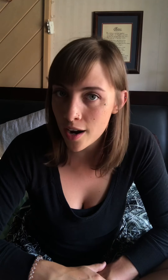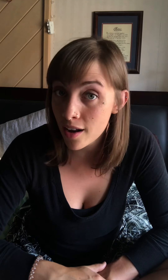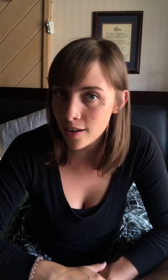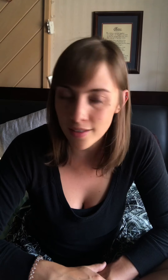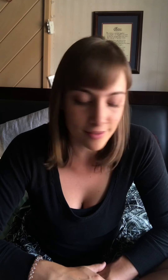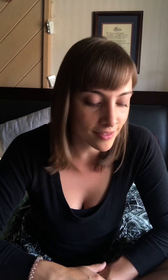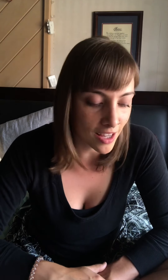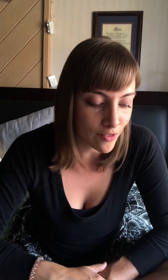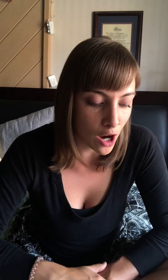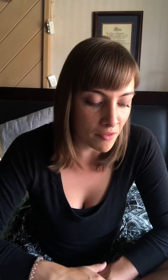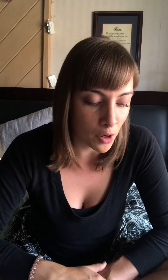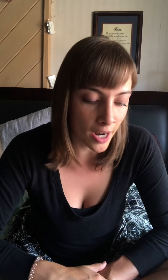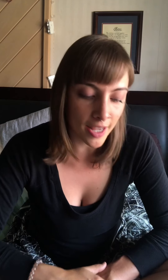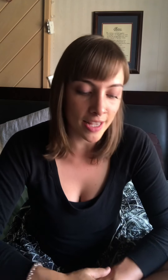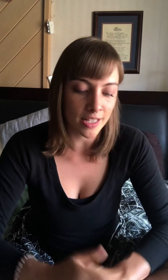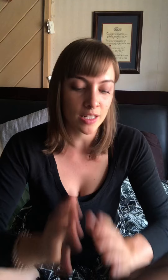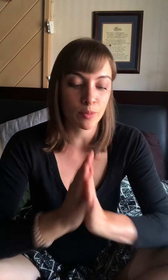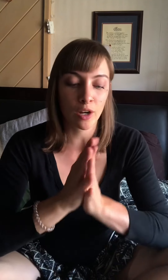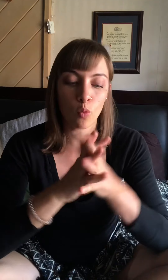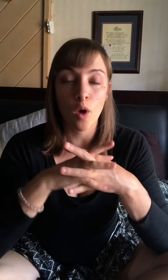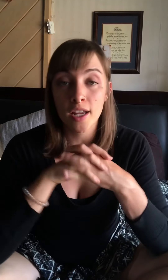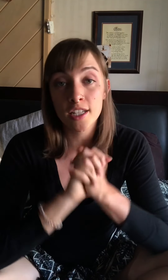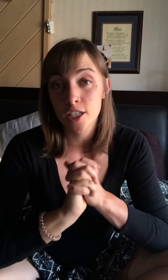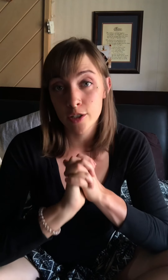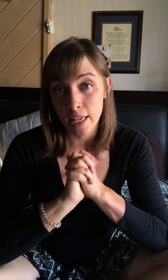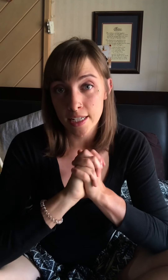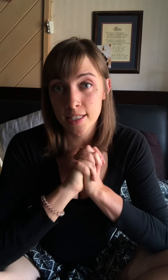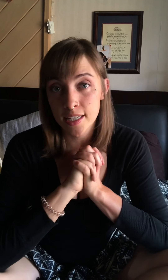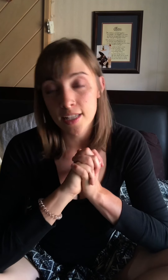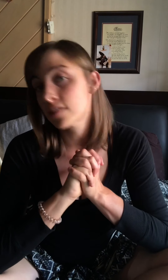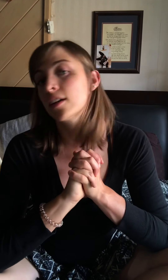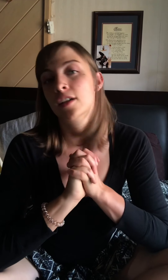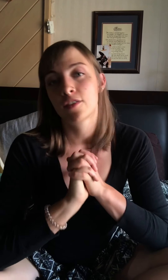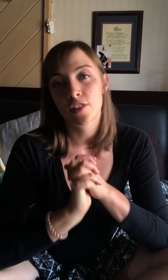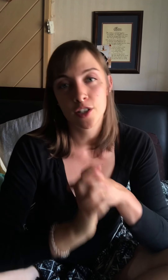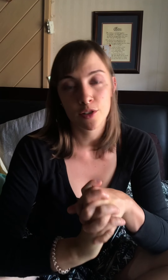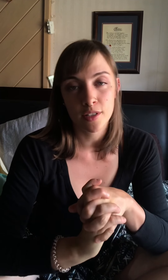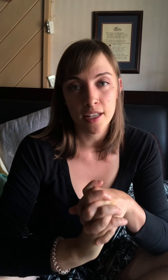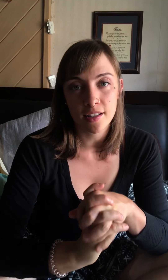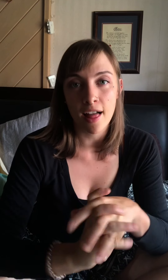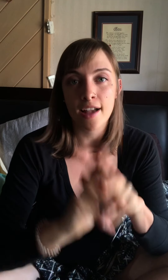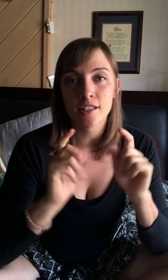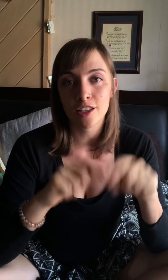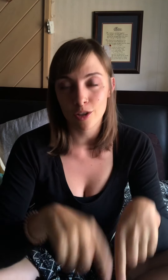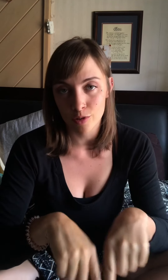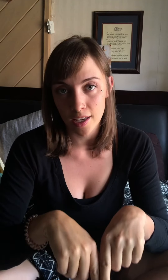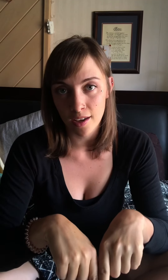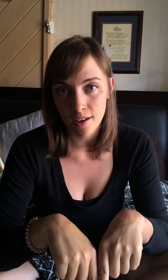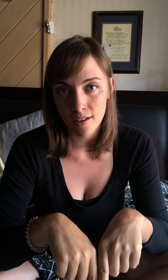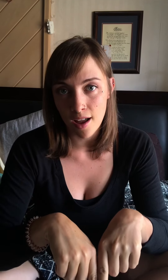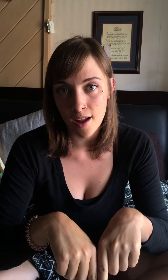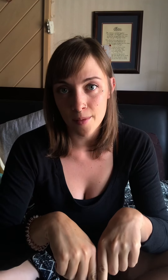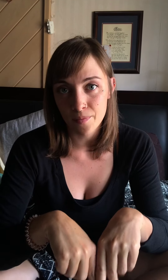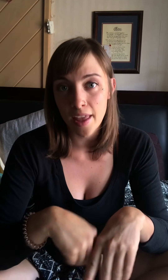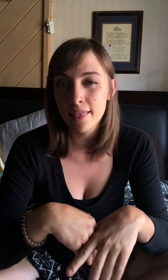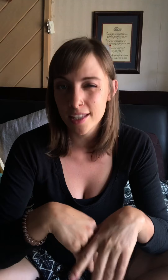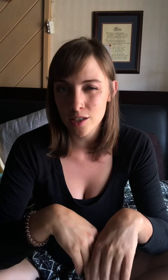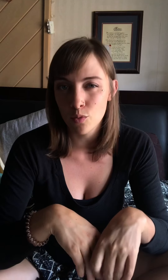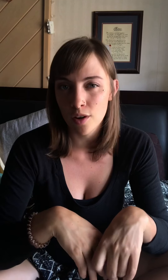homework, if you're up for it, is to bring 1 to 2 sentences for Tuesday's class using at least one of